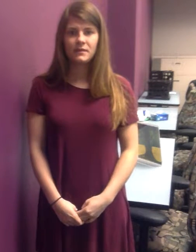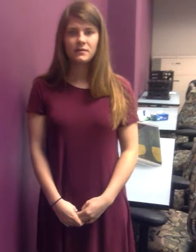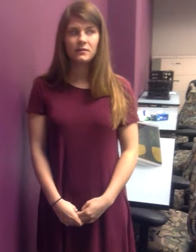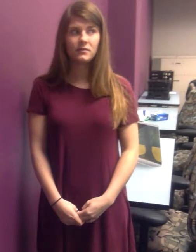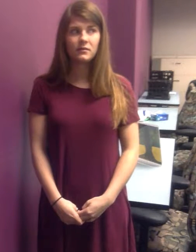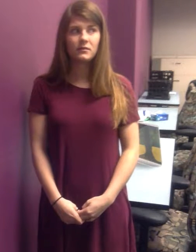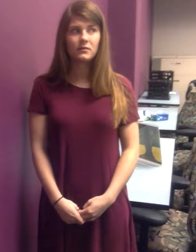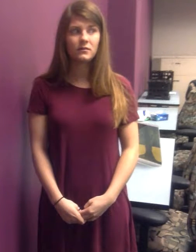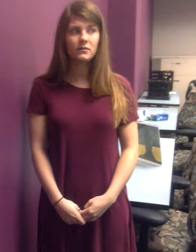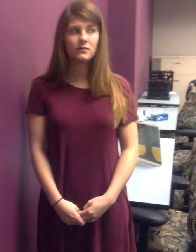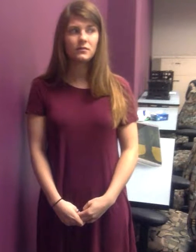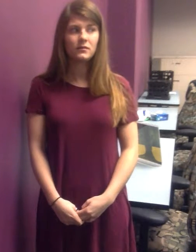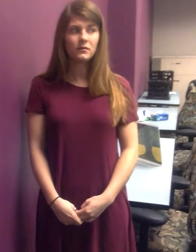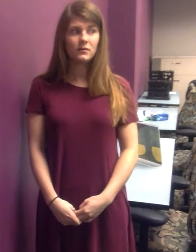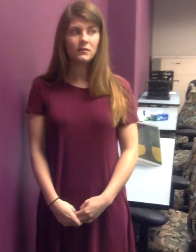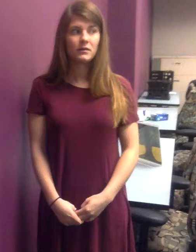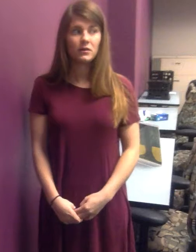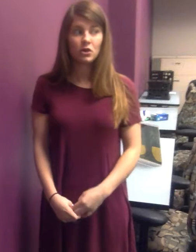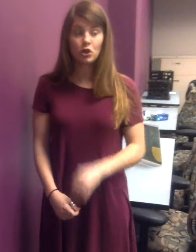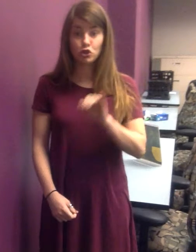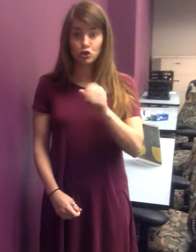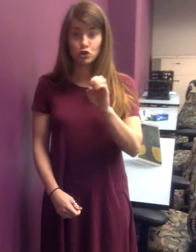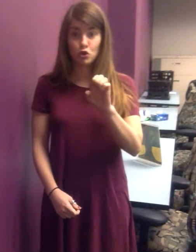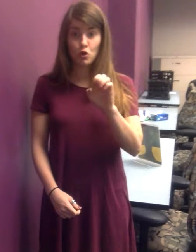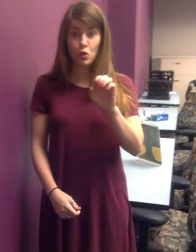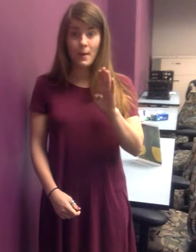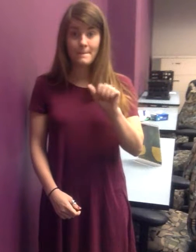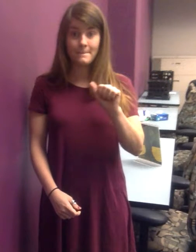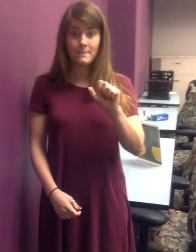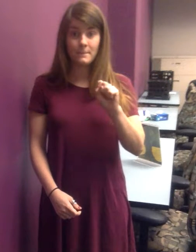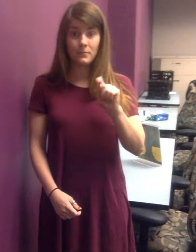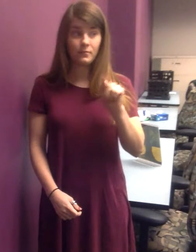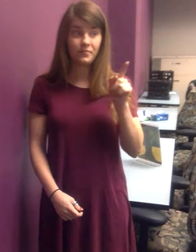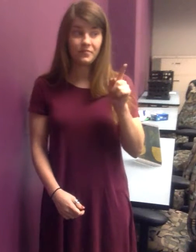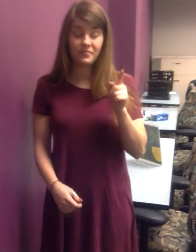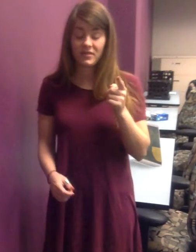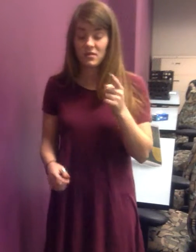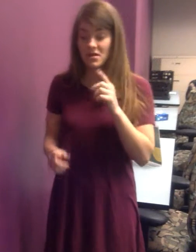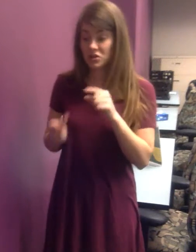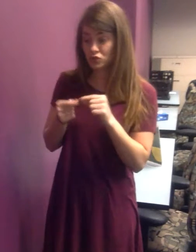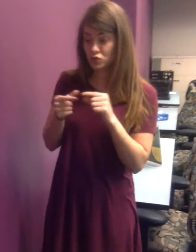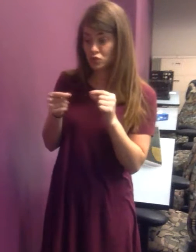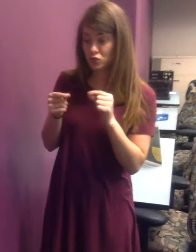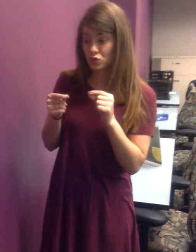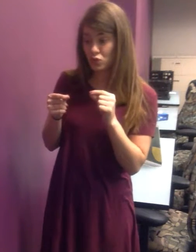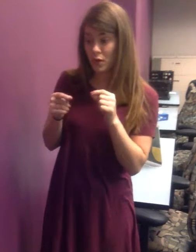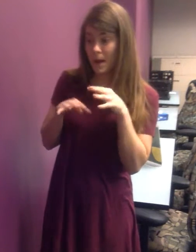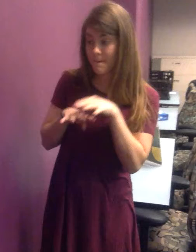are based on public fear of global warming, and the mainstream media has pretty much given up its role as an independent reporter on these